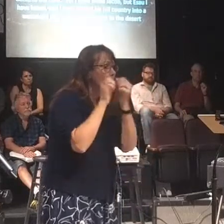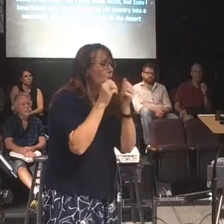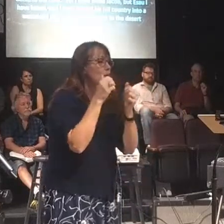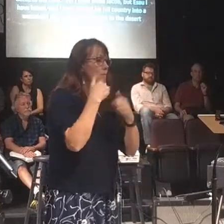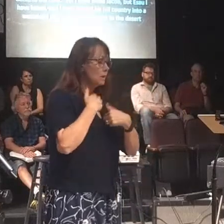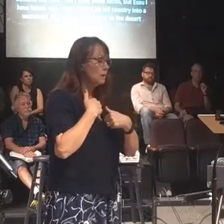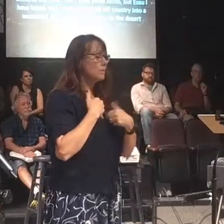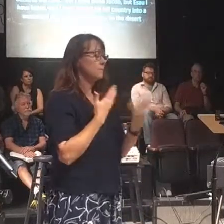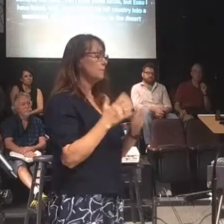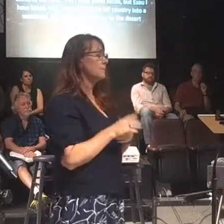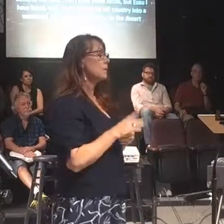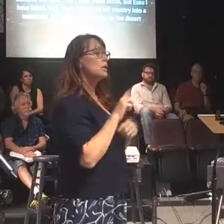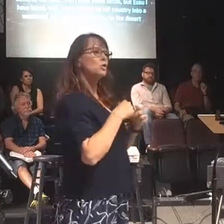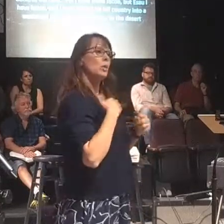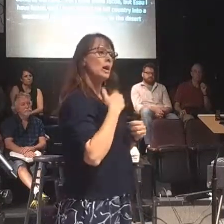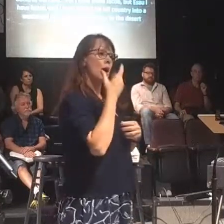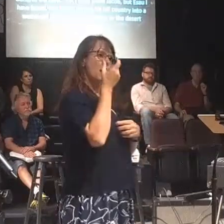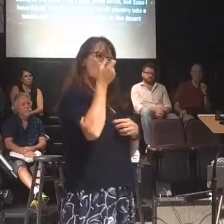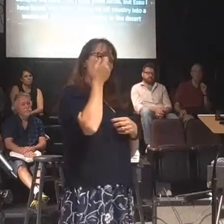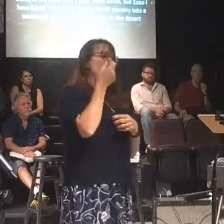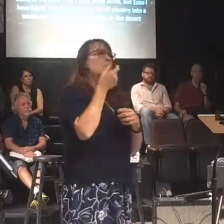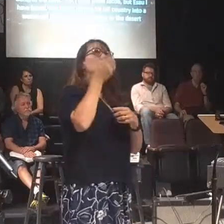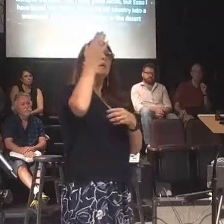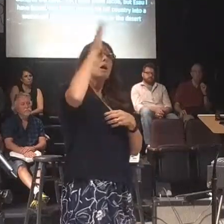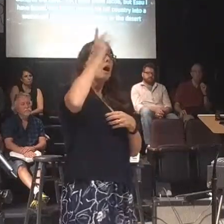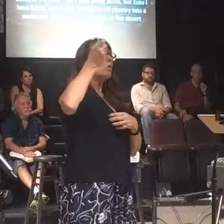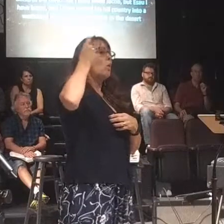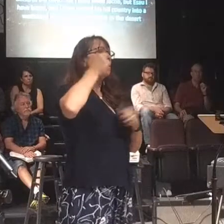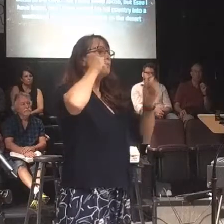withheld, see that as an invitation.